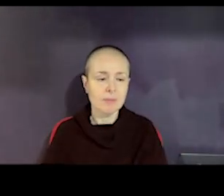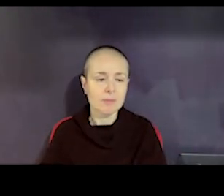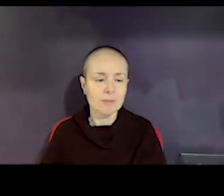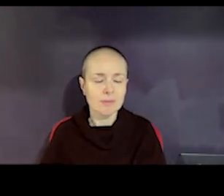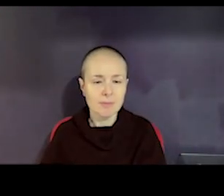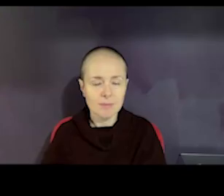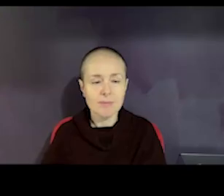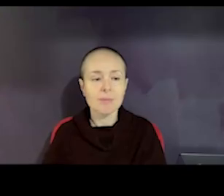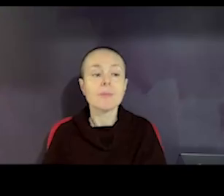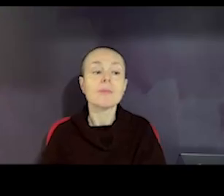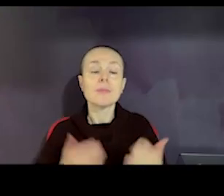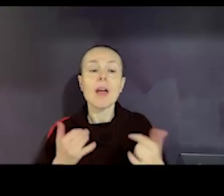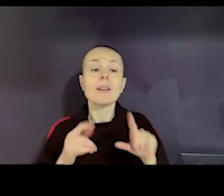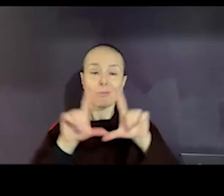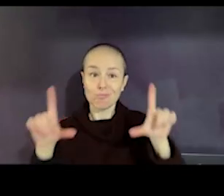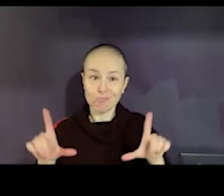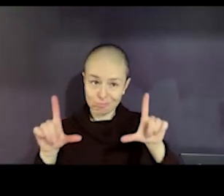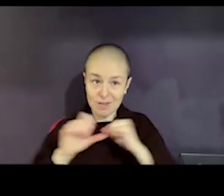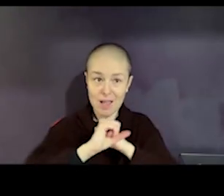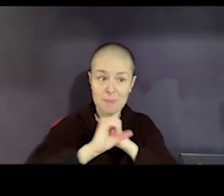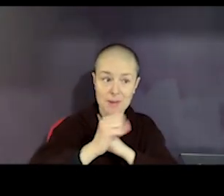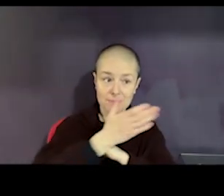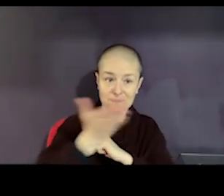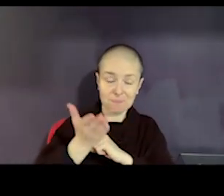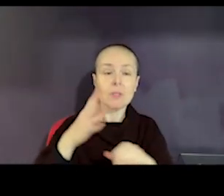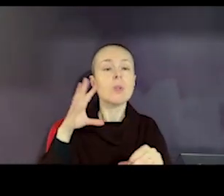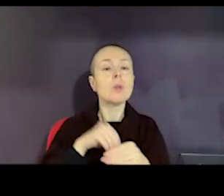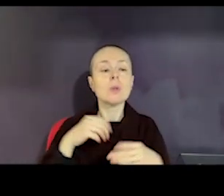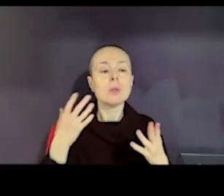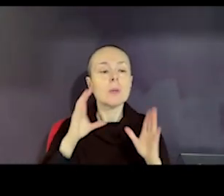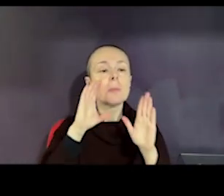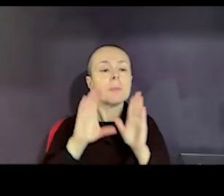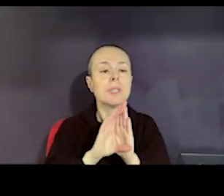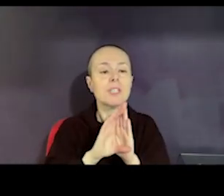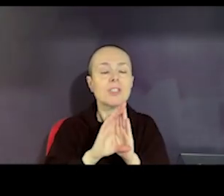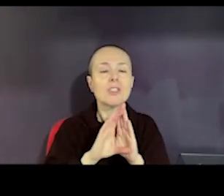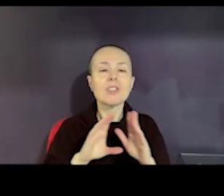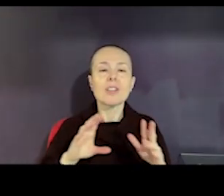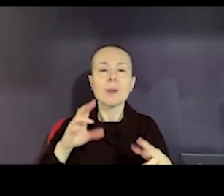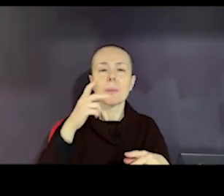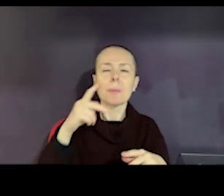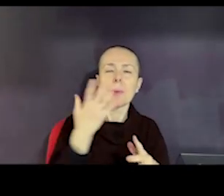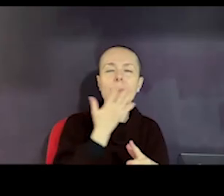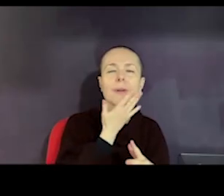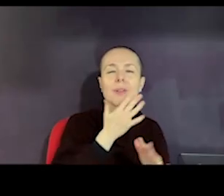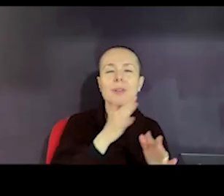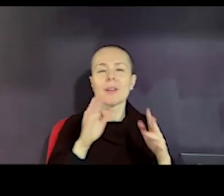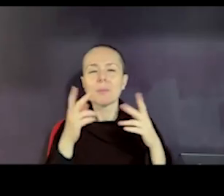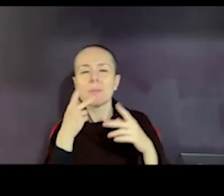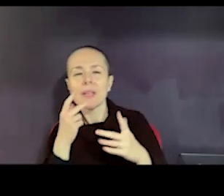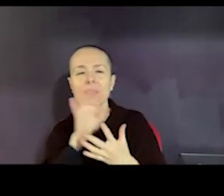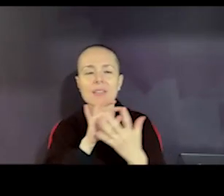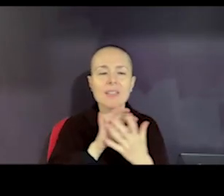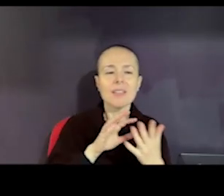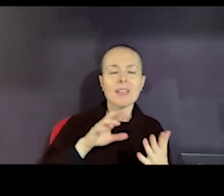Perfect. So right now we're on our campaign page. It includes a picture of people dancing vibrantly with a gradient that says Our New York